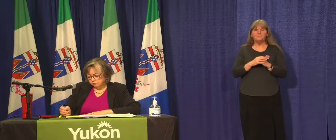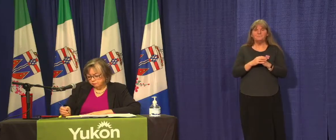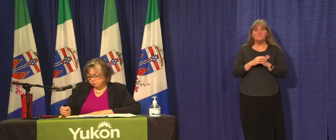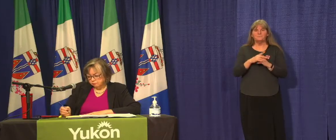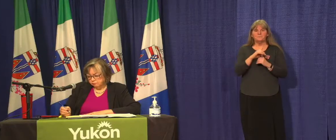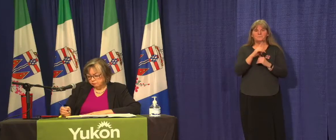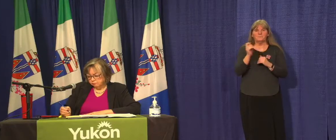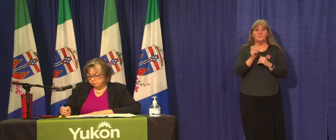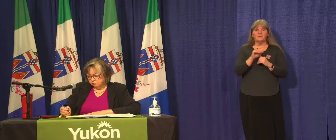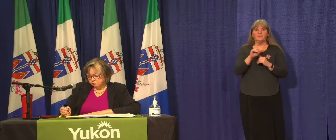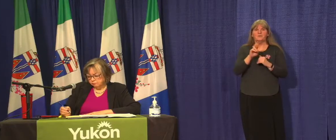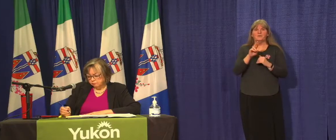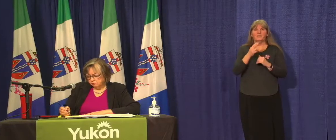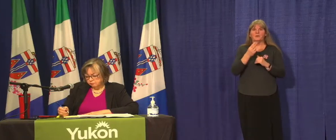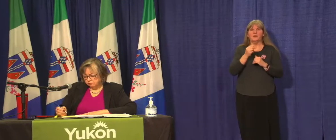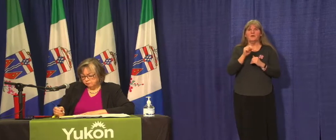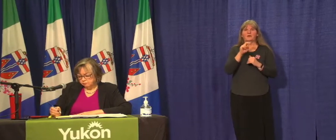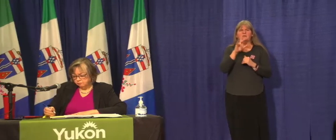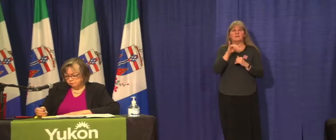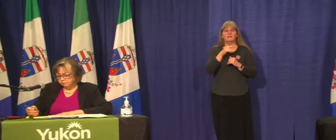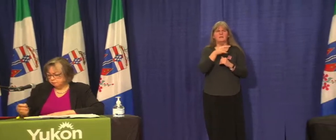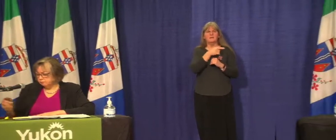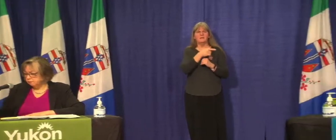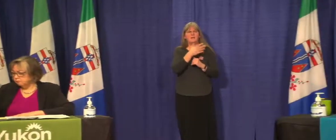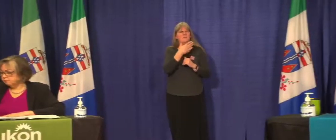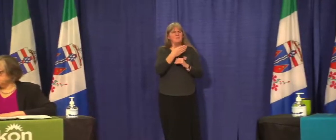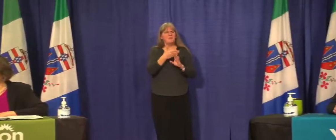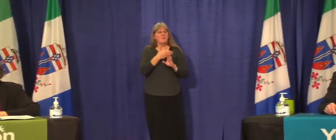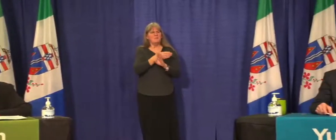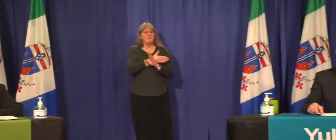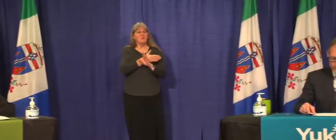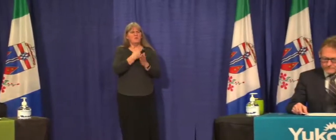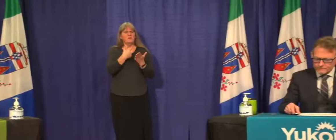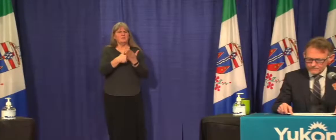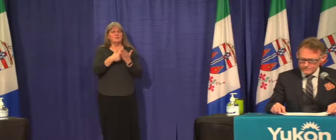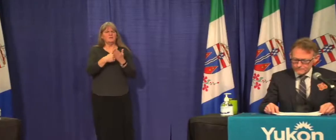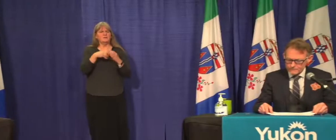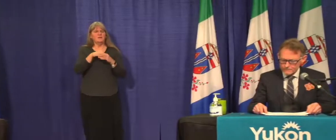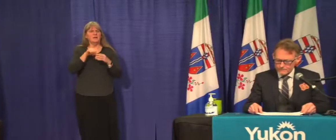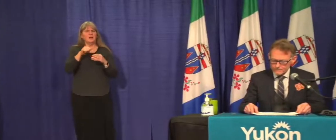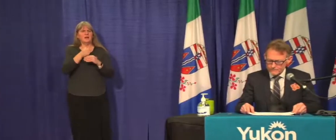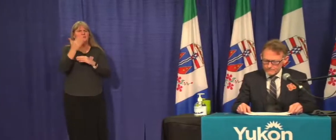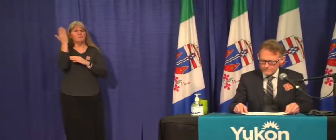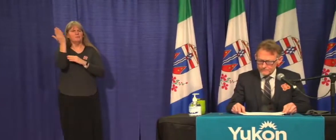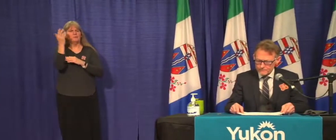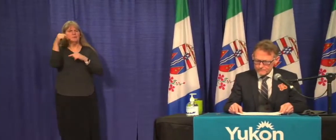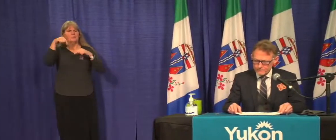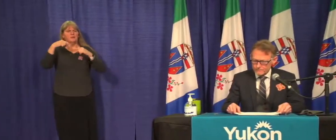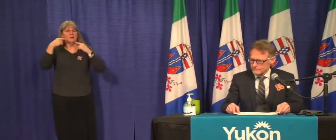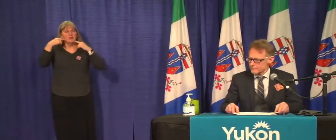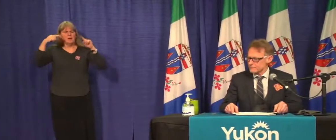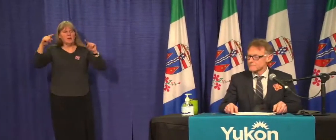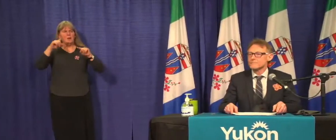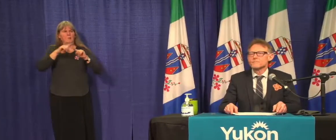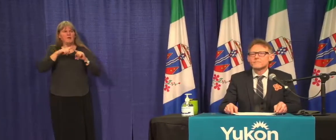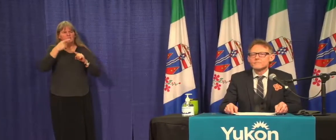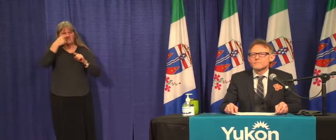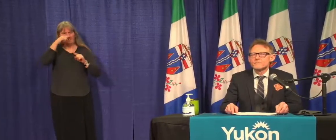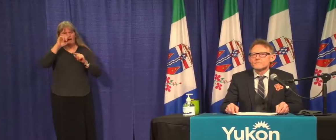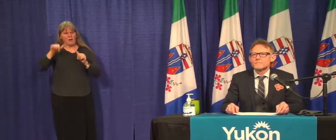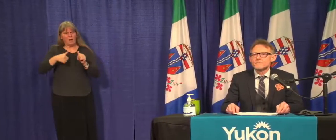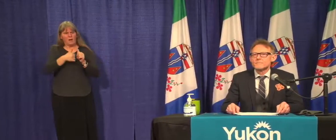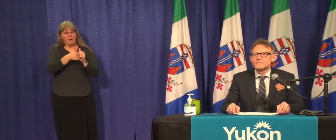Dr. Hanley. This may have been discussed in a previous COVID-19 briefing, but just for an update,